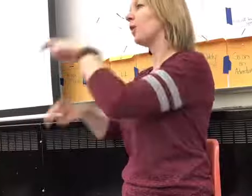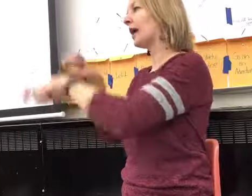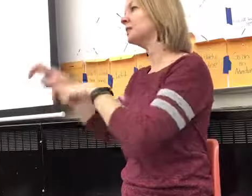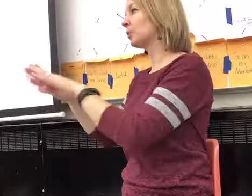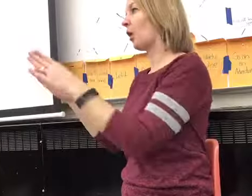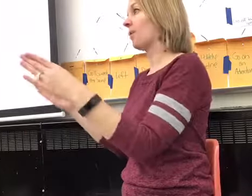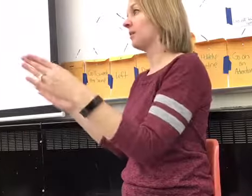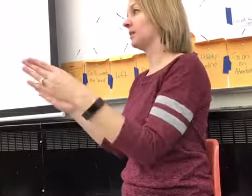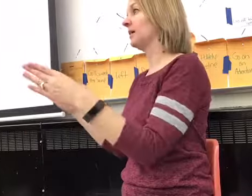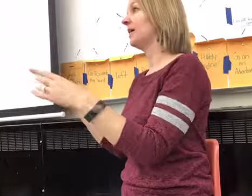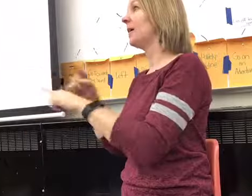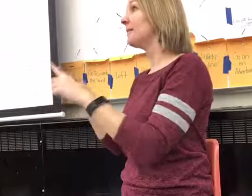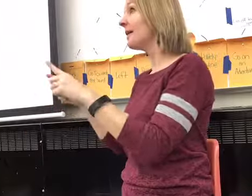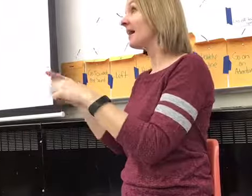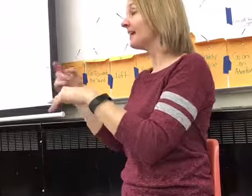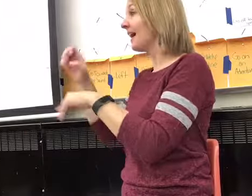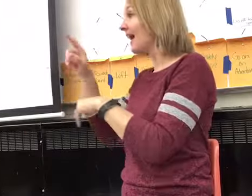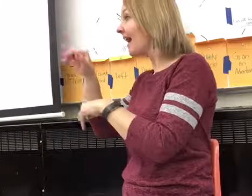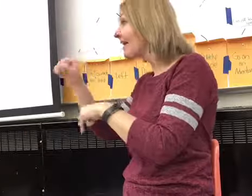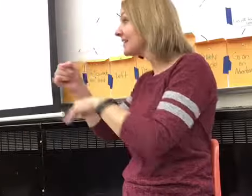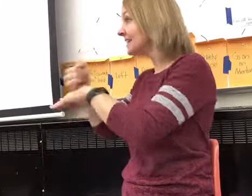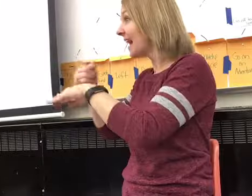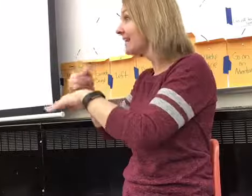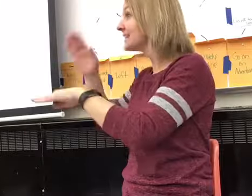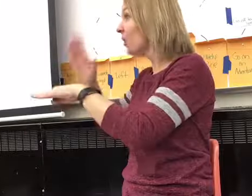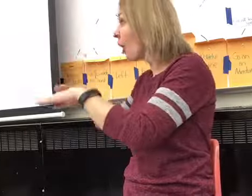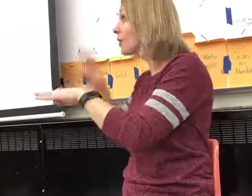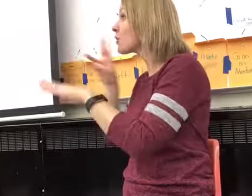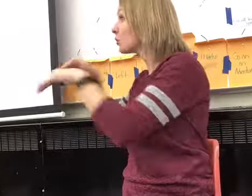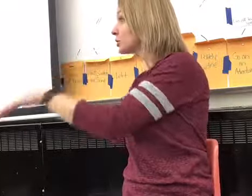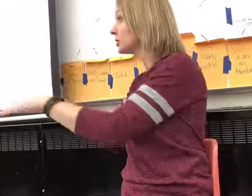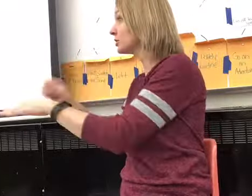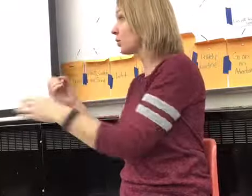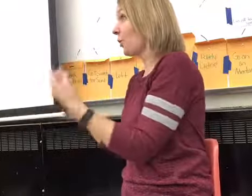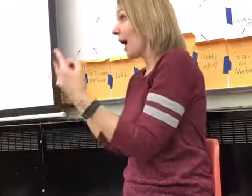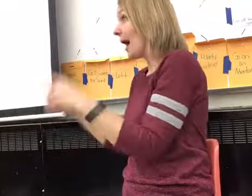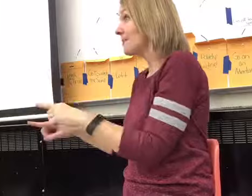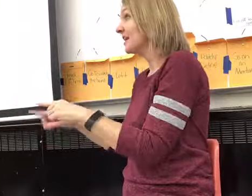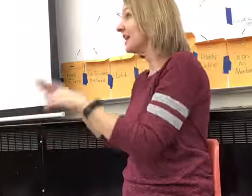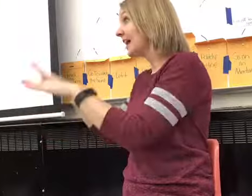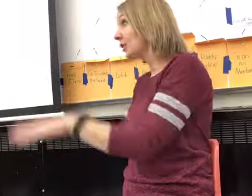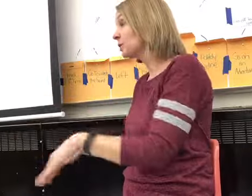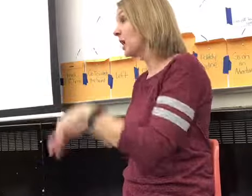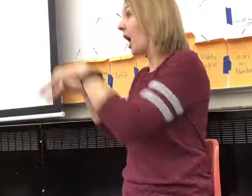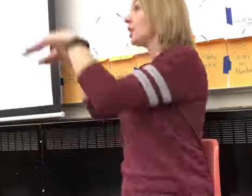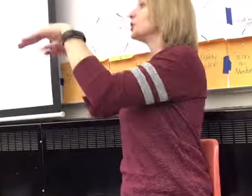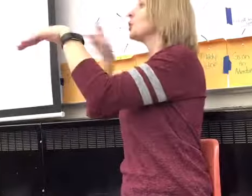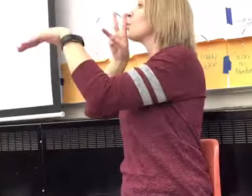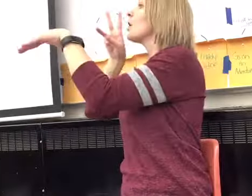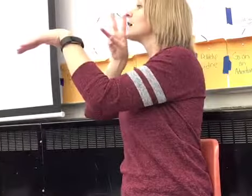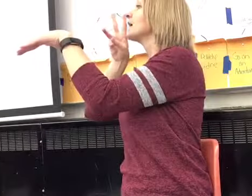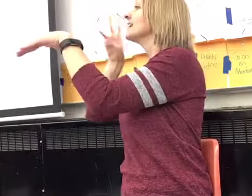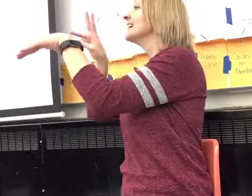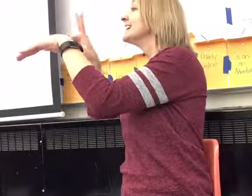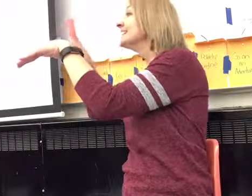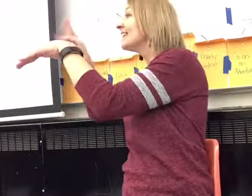Island is on the ocean. So what occurred is that Ellis Island is going to go underwater by almost 7 feet. And they actually lost